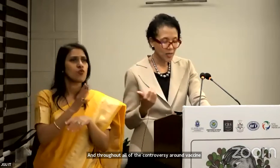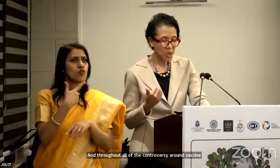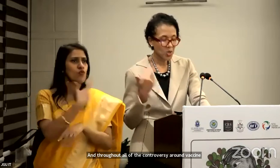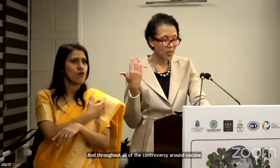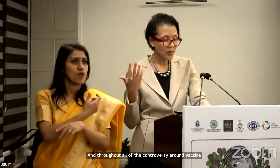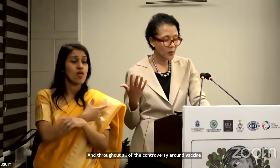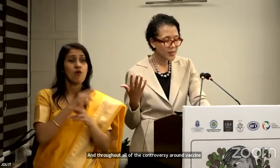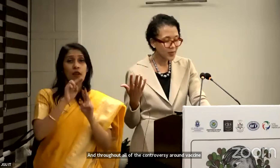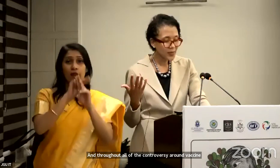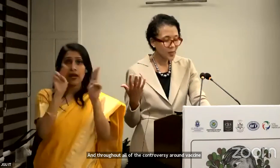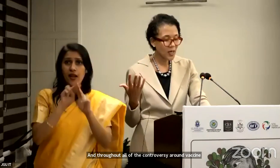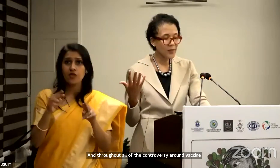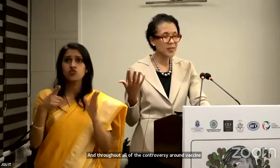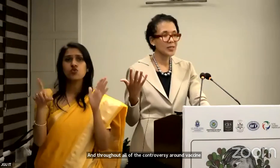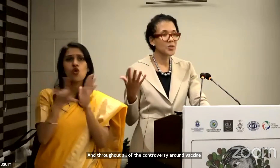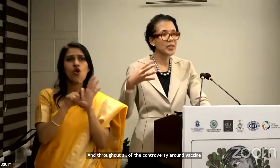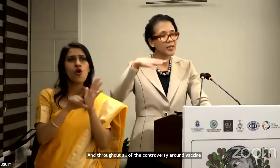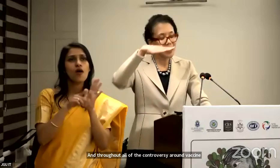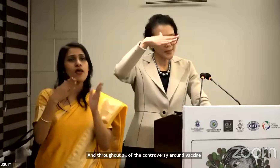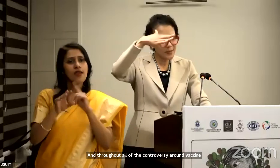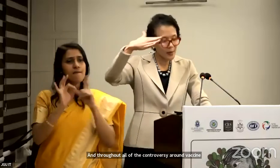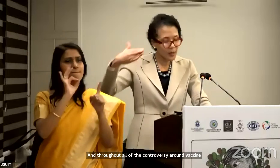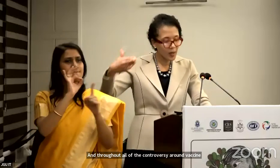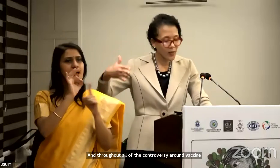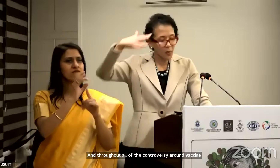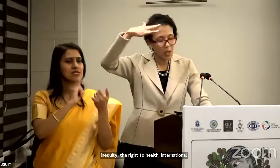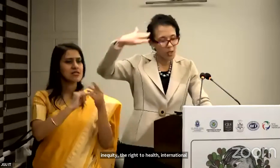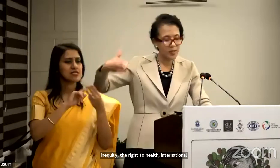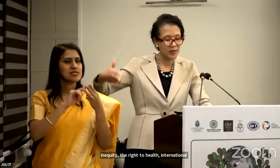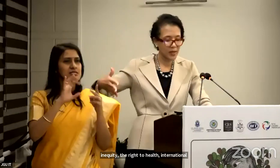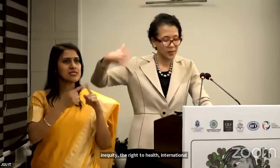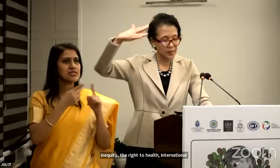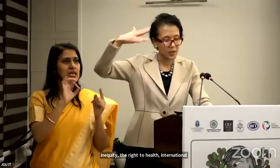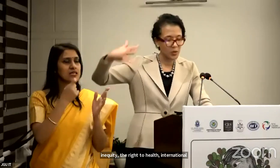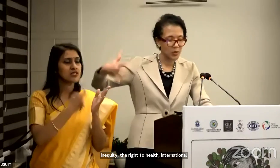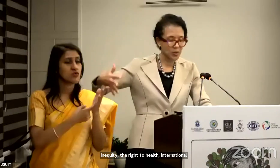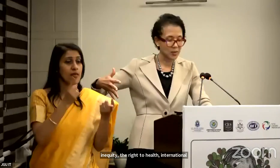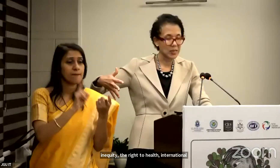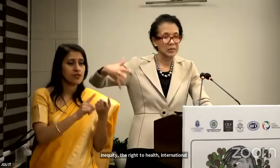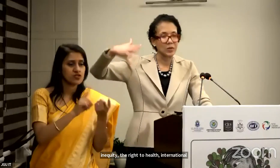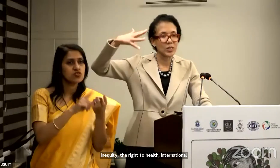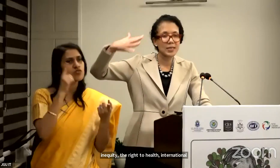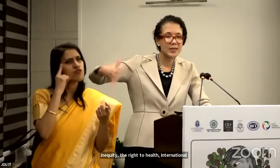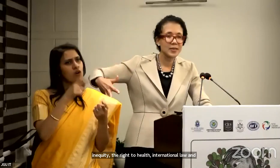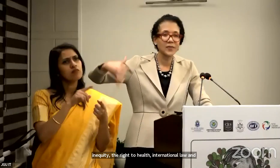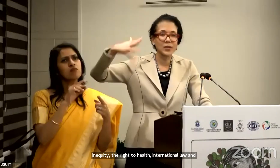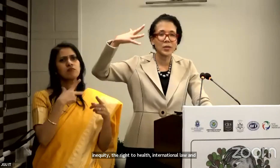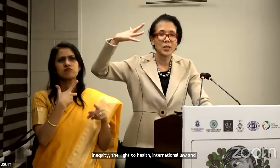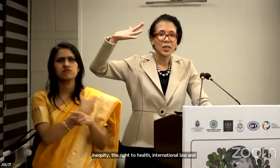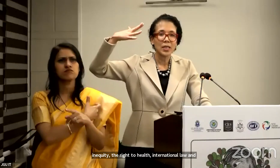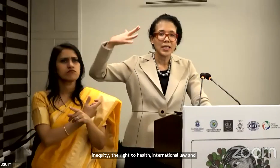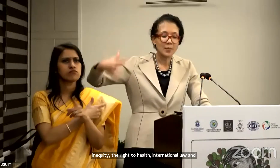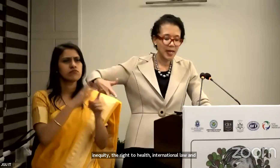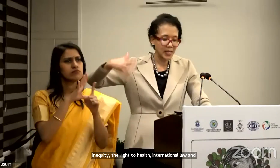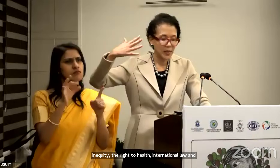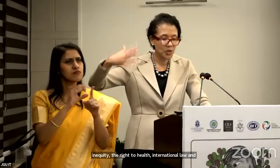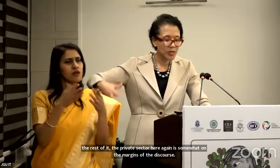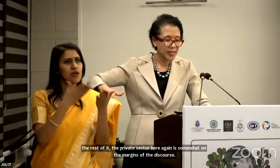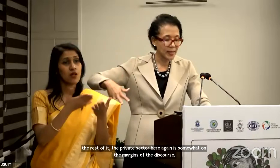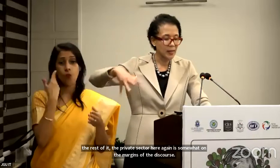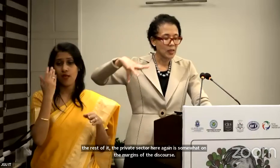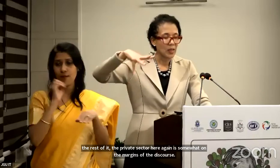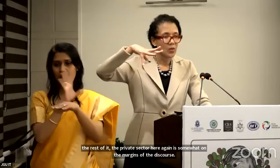health, international law, and the rest of it, the private sector here again is somewhat on the margins of the discourse. And you can see this even in the